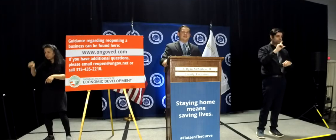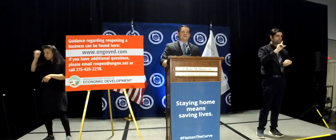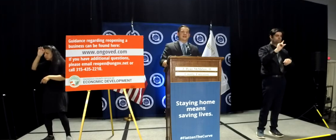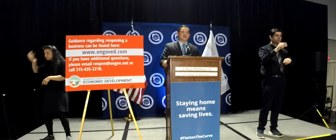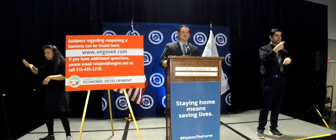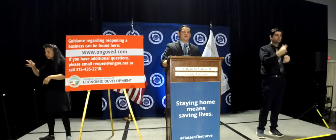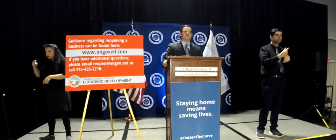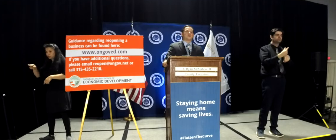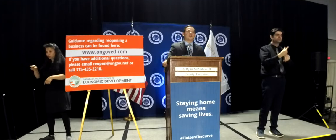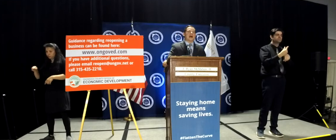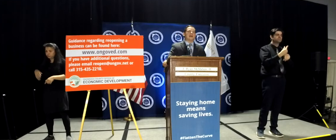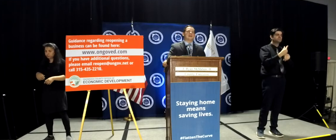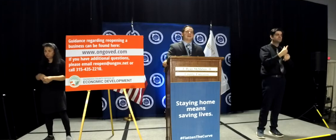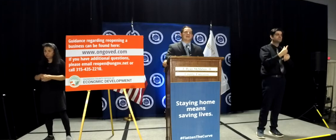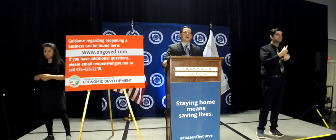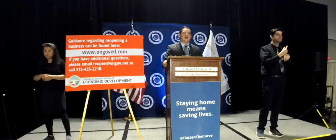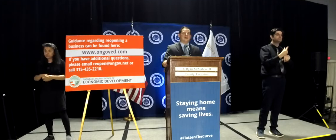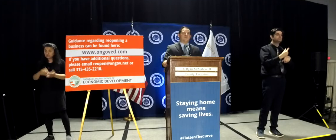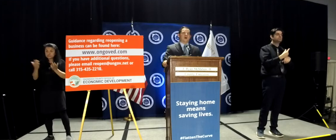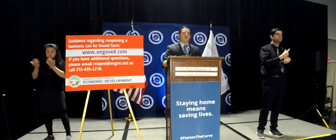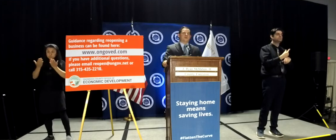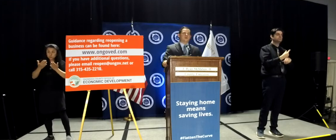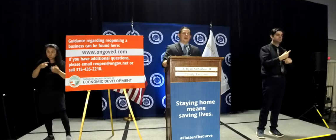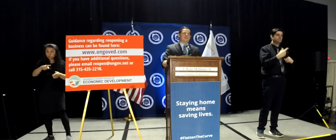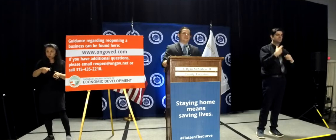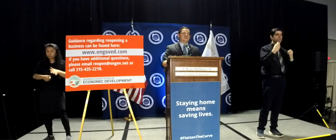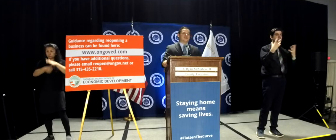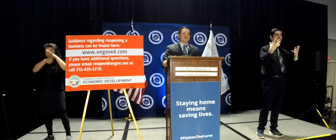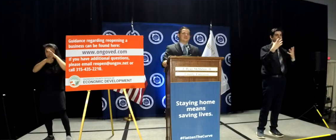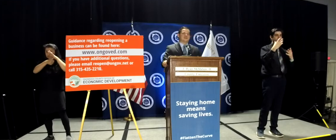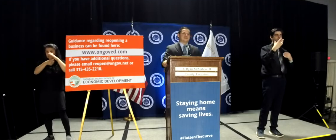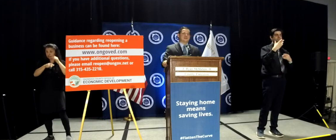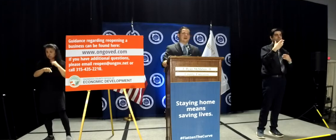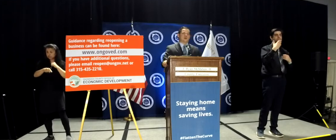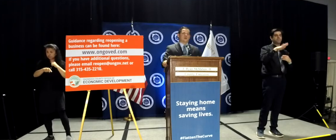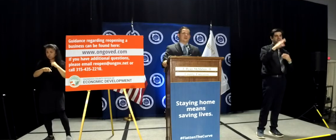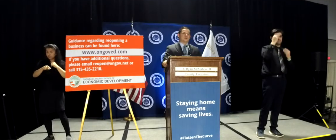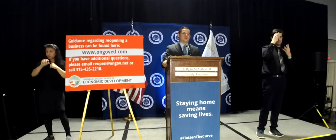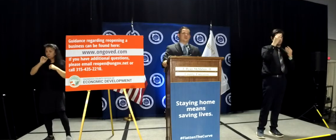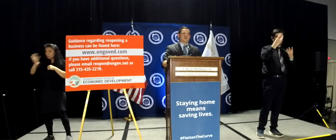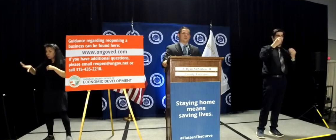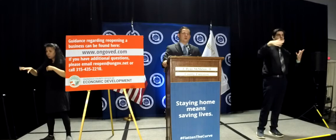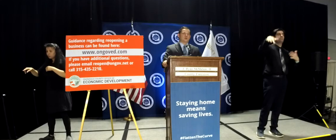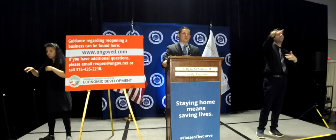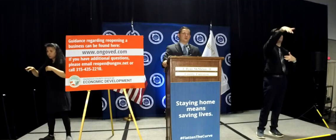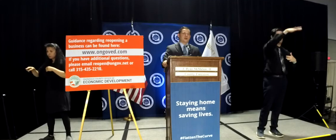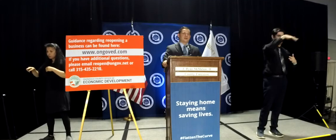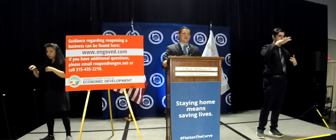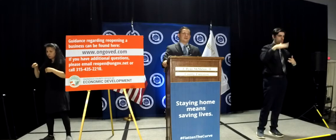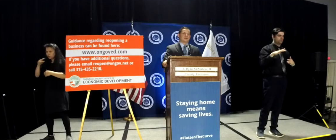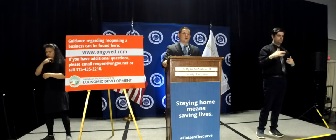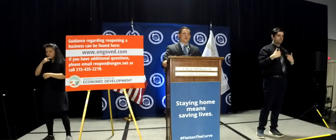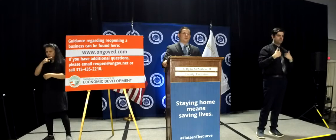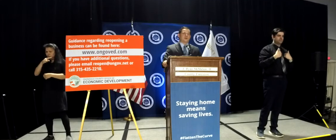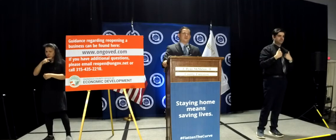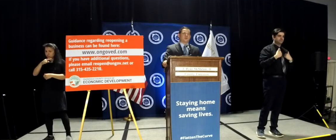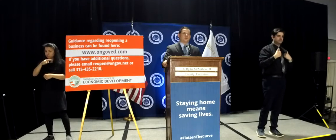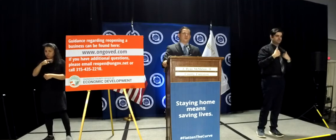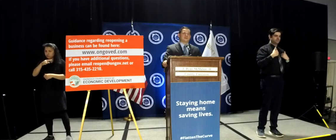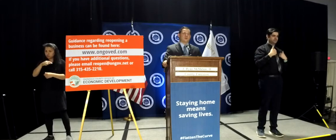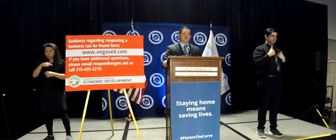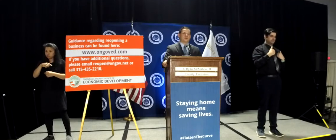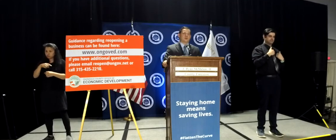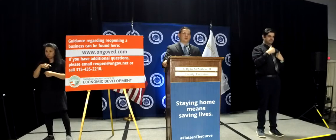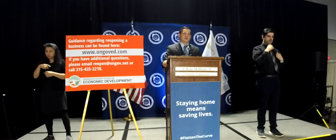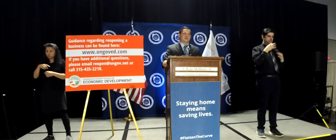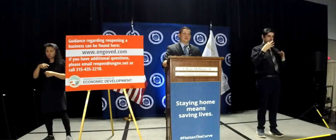your county executive's office or not, but we do not make decisions on what graduation ceremonies look like, or do we give